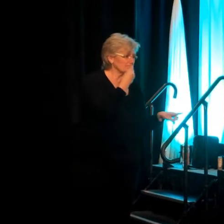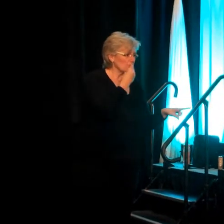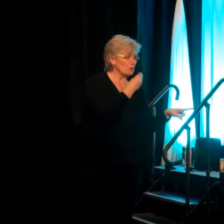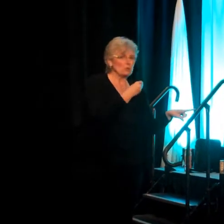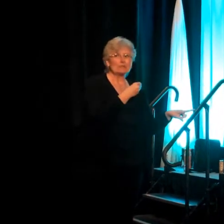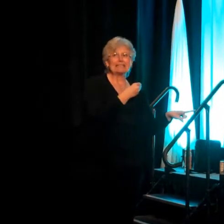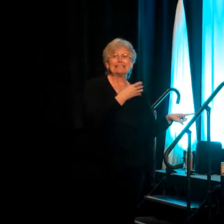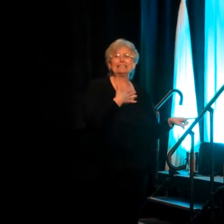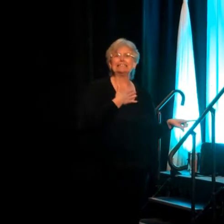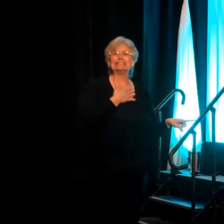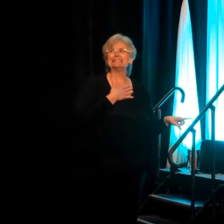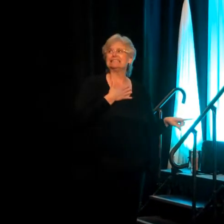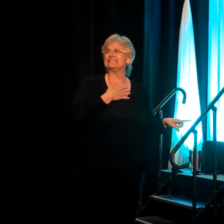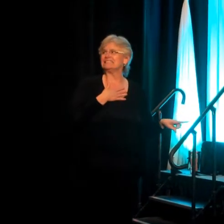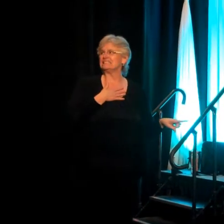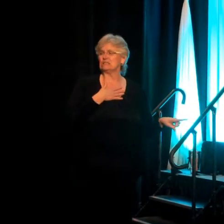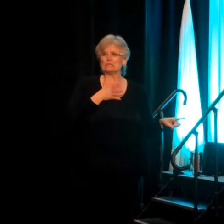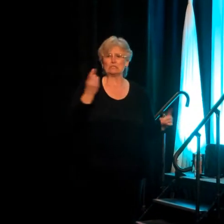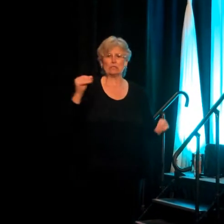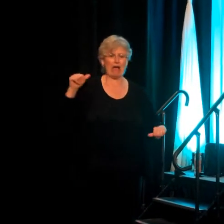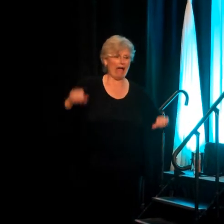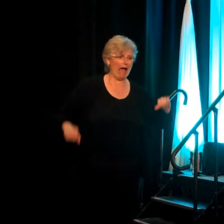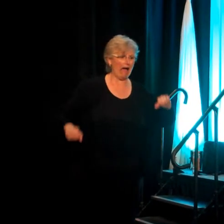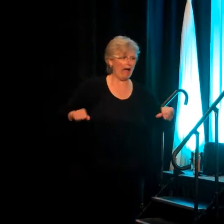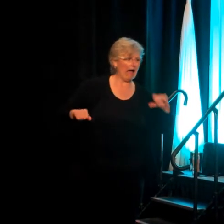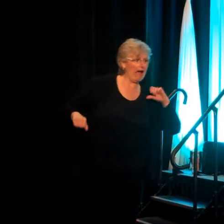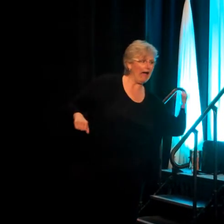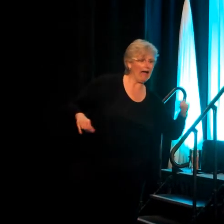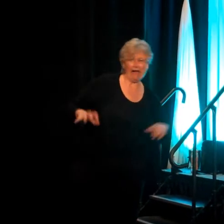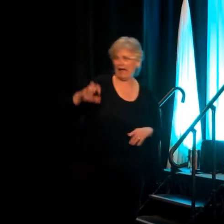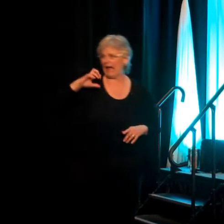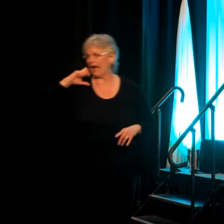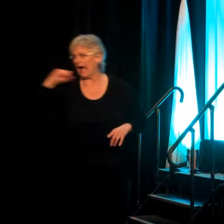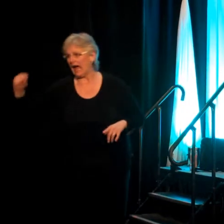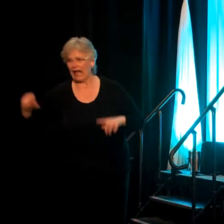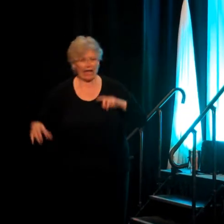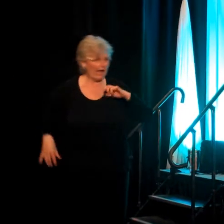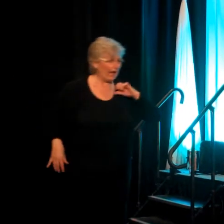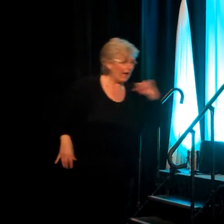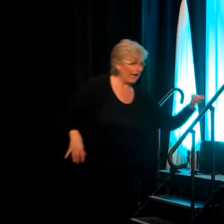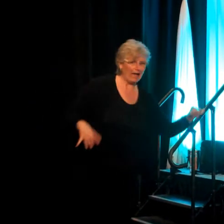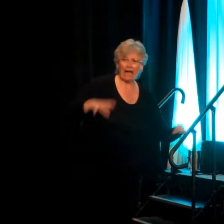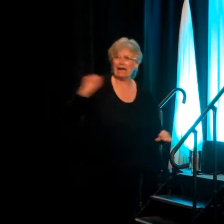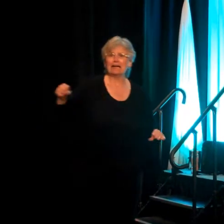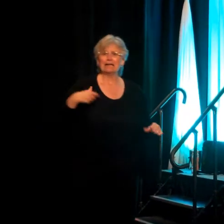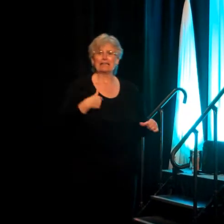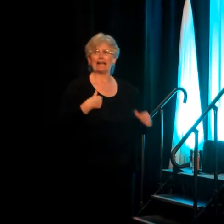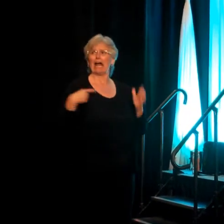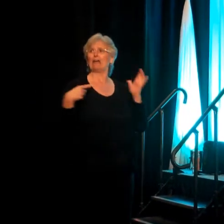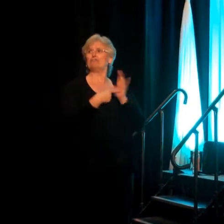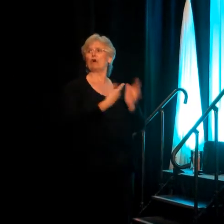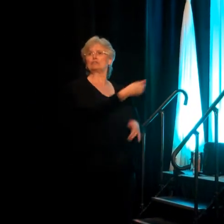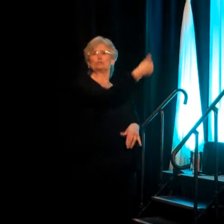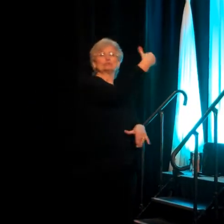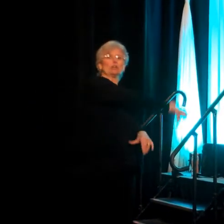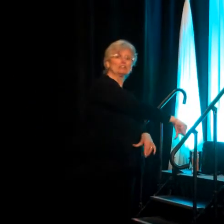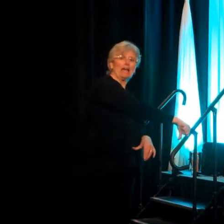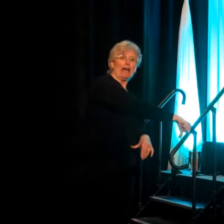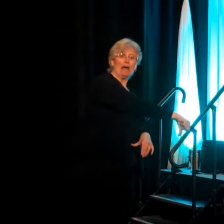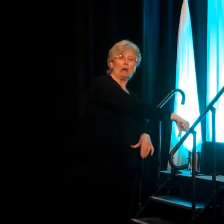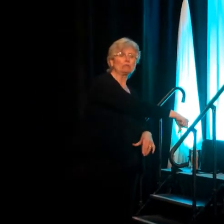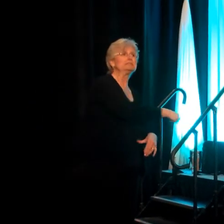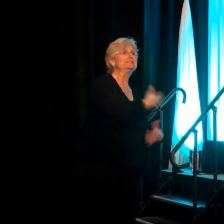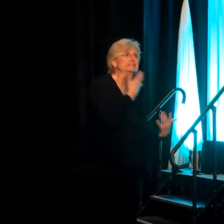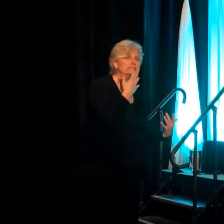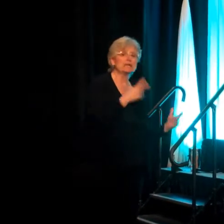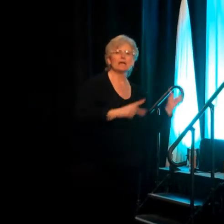company, and I really don't know whether I can afford to turn it down. So they have people who've never